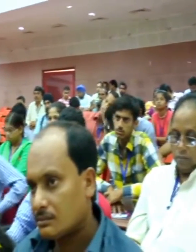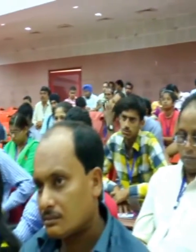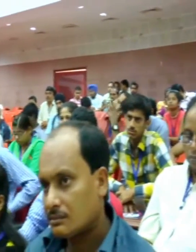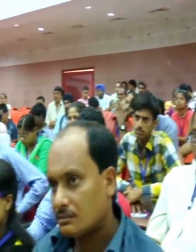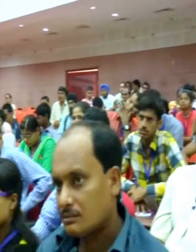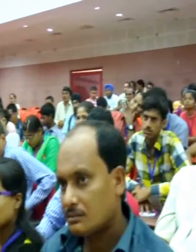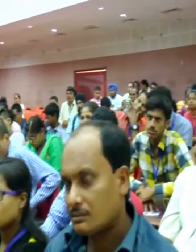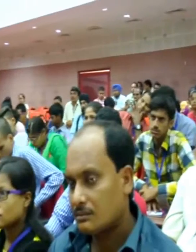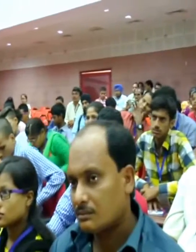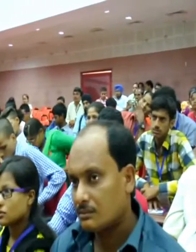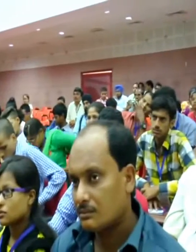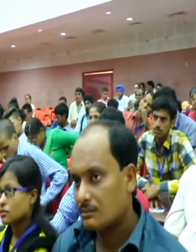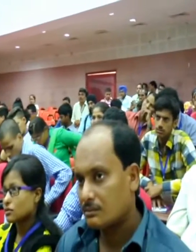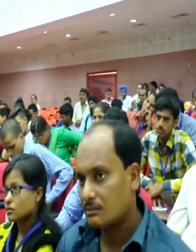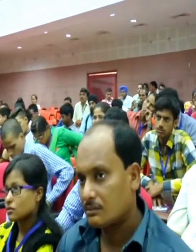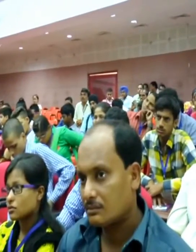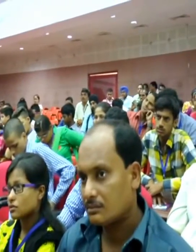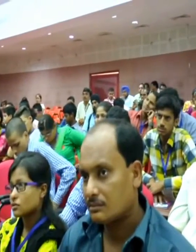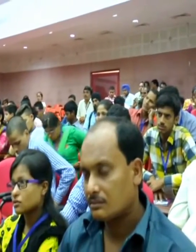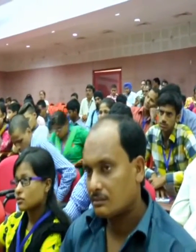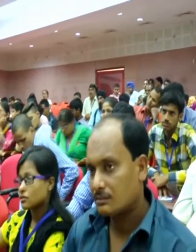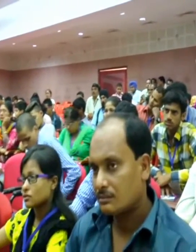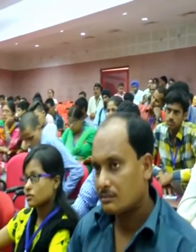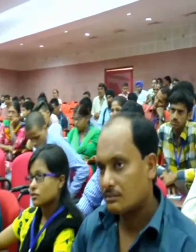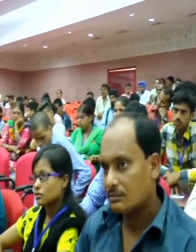names of some states.